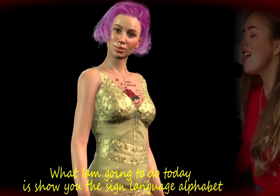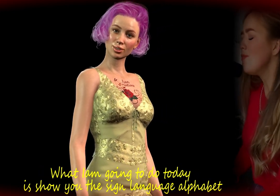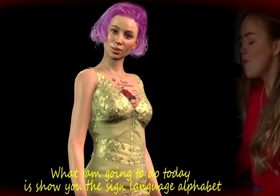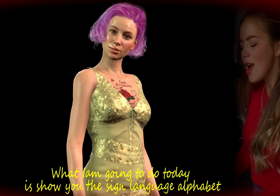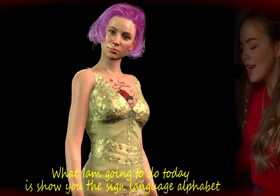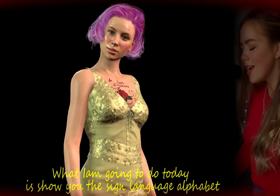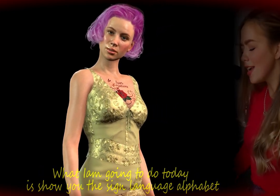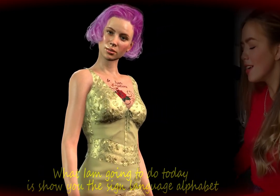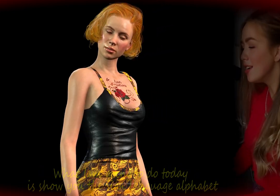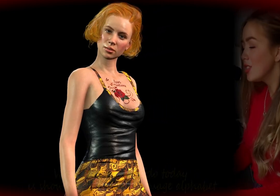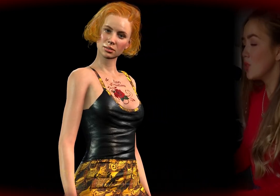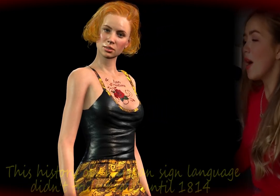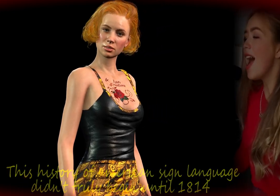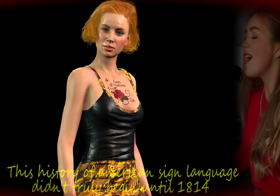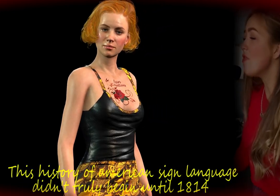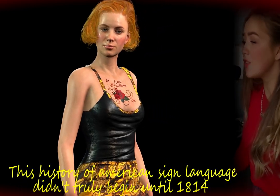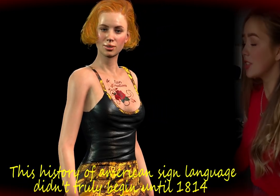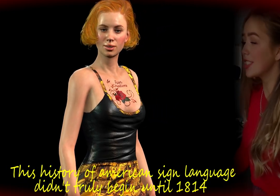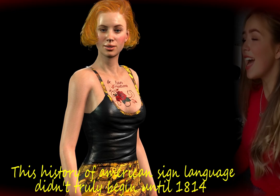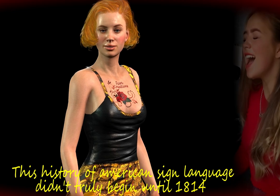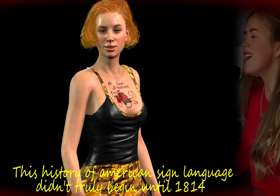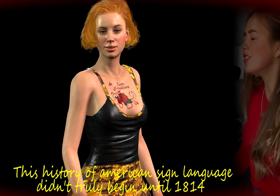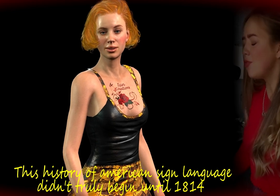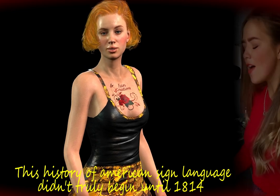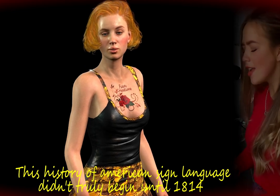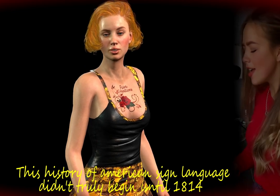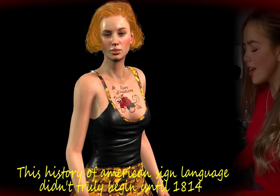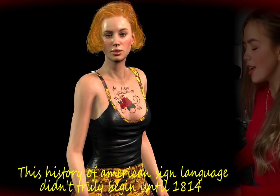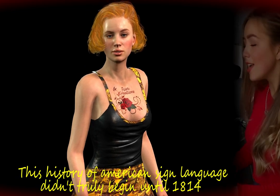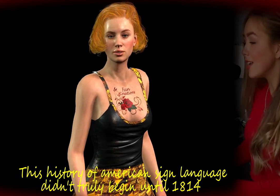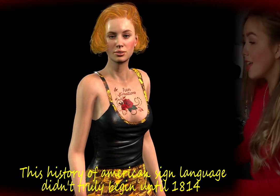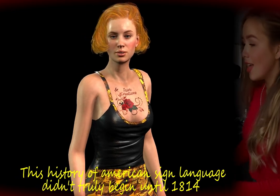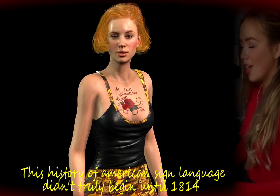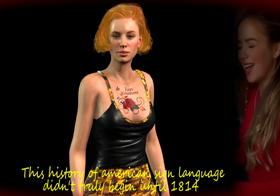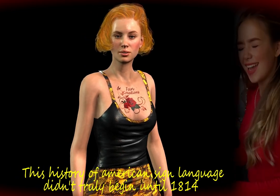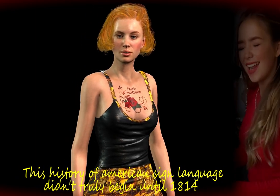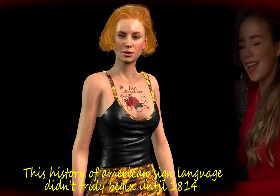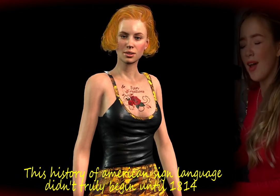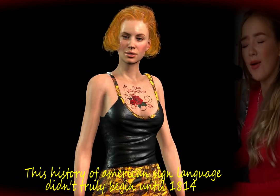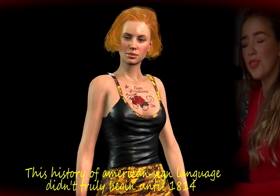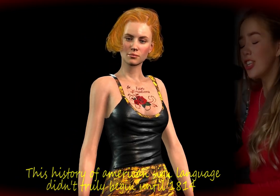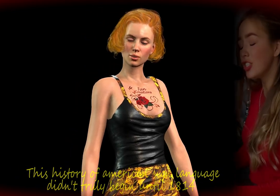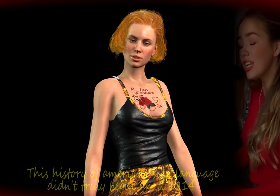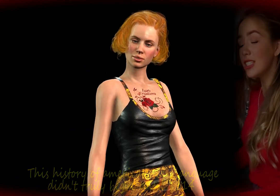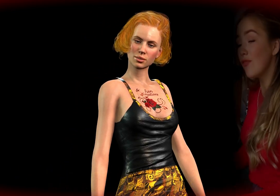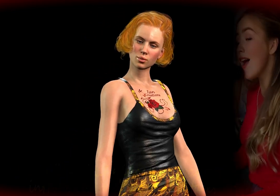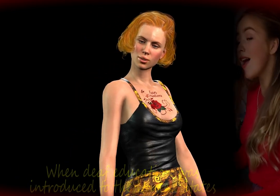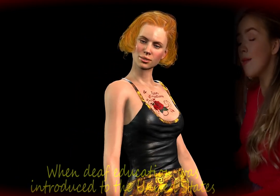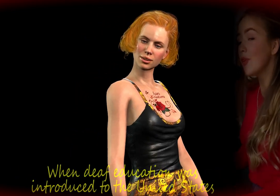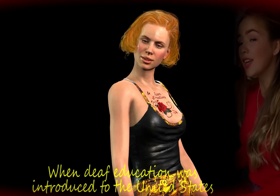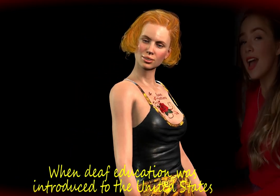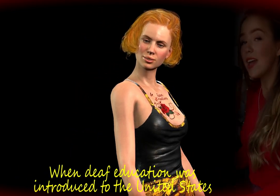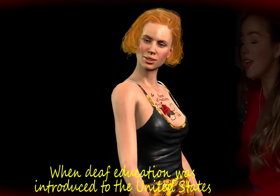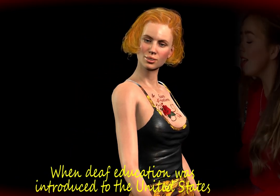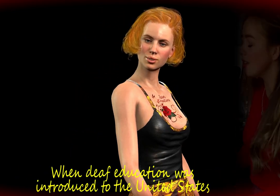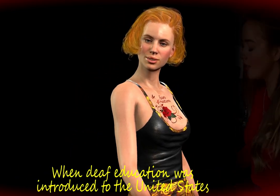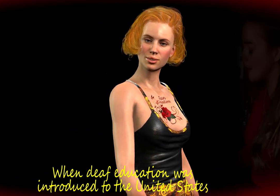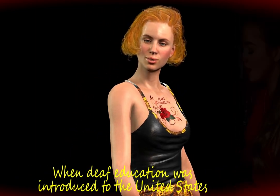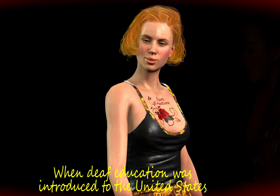alphabet. The history of American Sign Language didn't truly begin until 1814 when deaf education was introduced